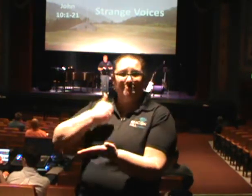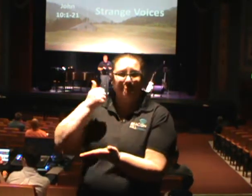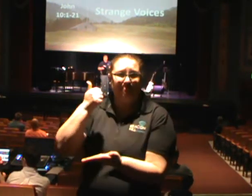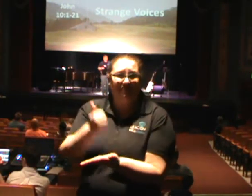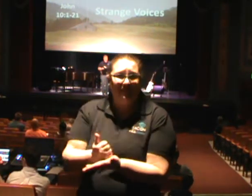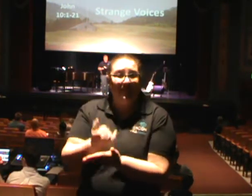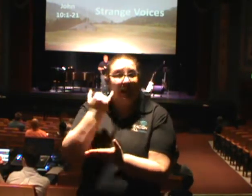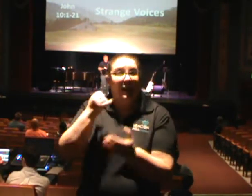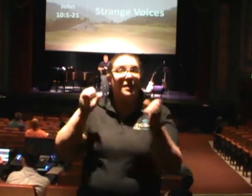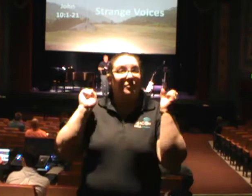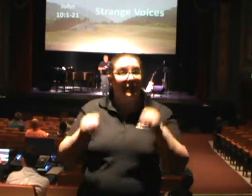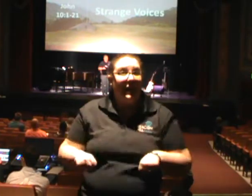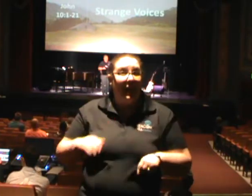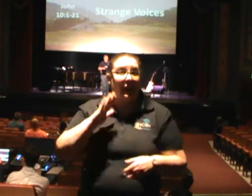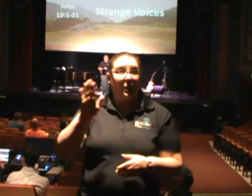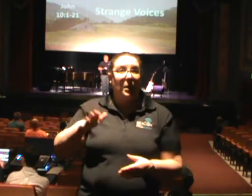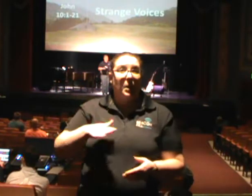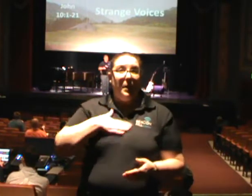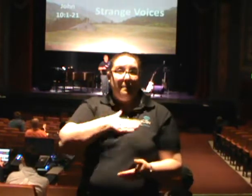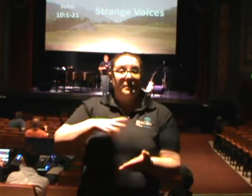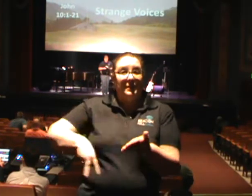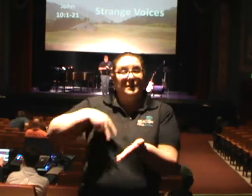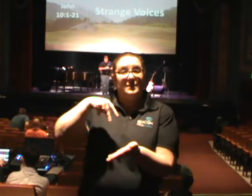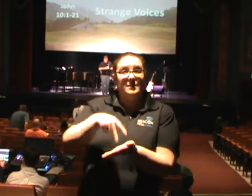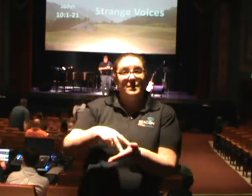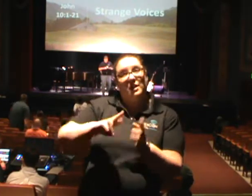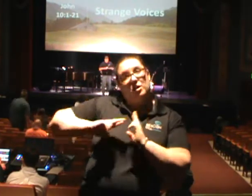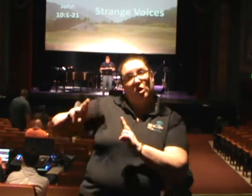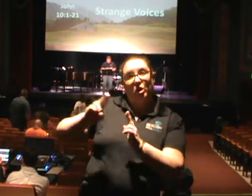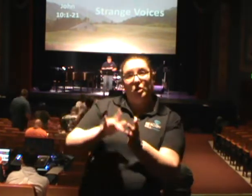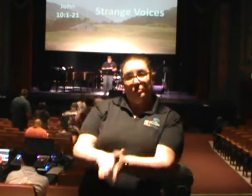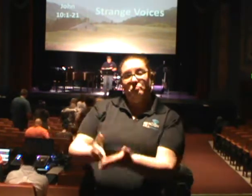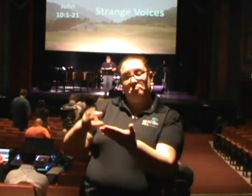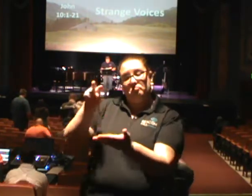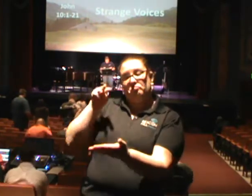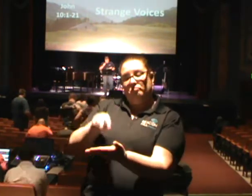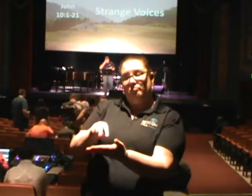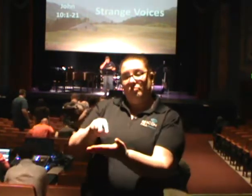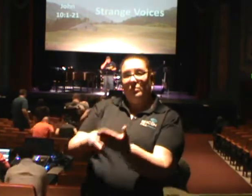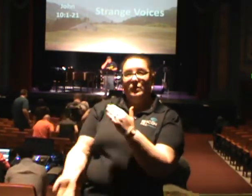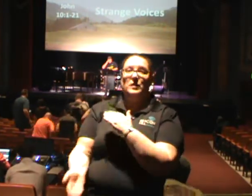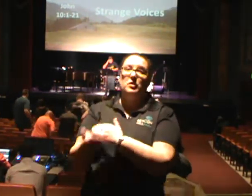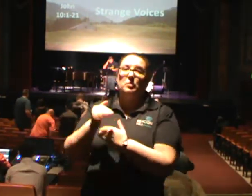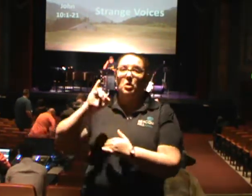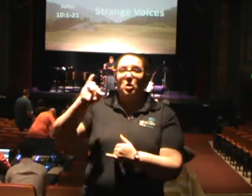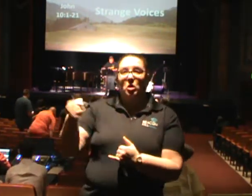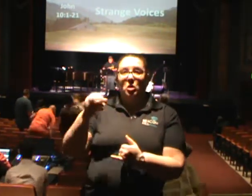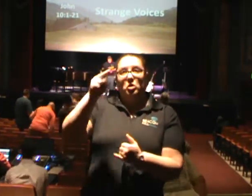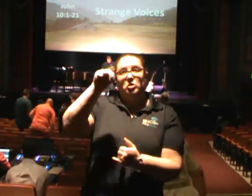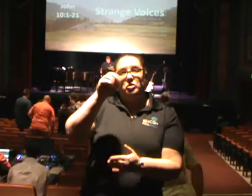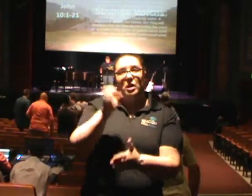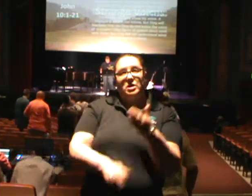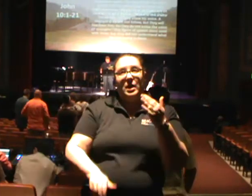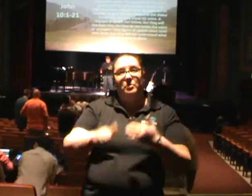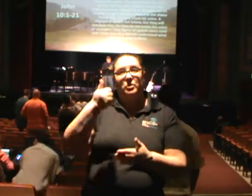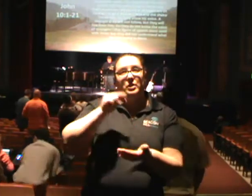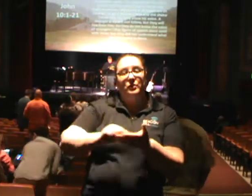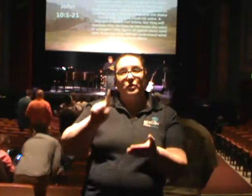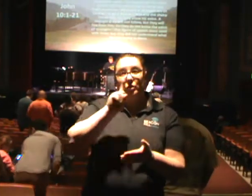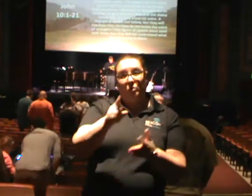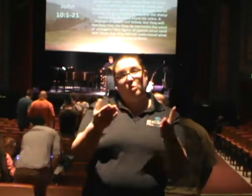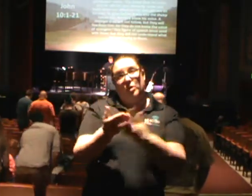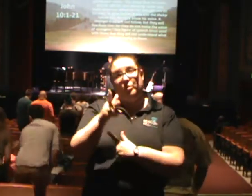able to, please stand now in honor of reading God's holy word this morning. John chapter 10, verses 1